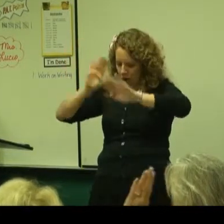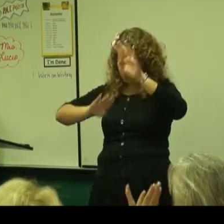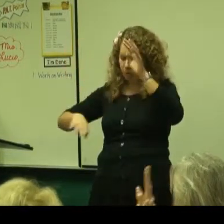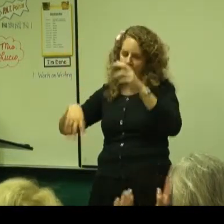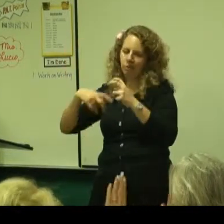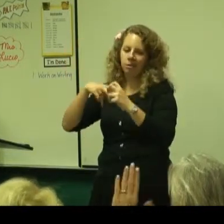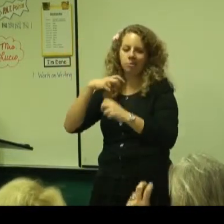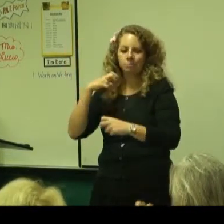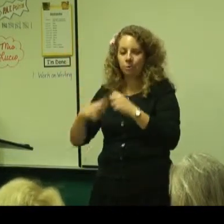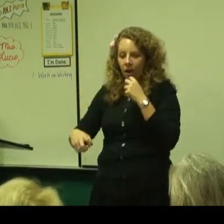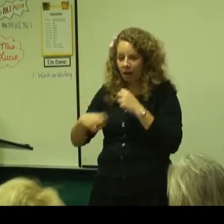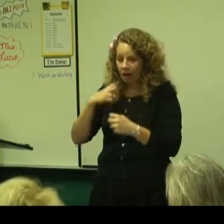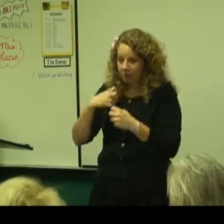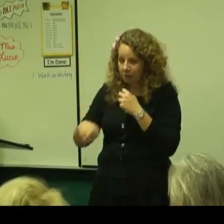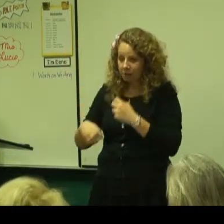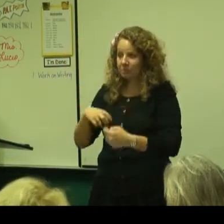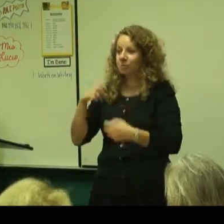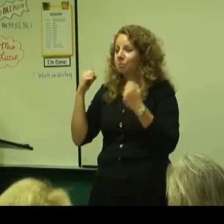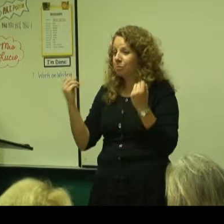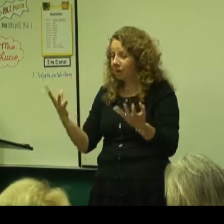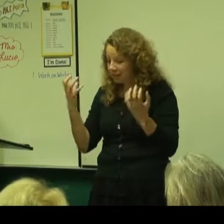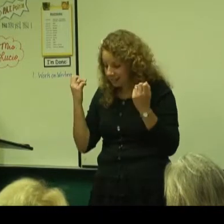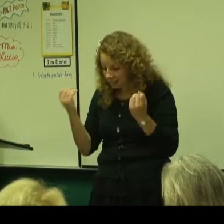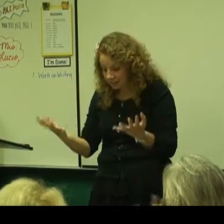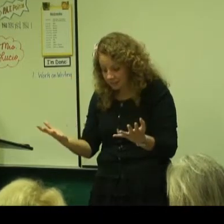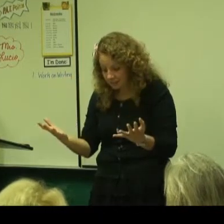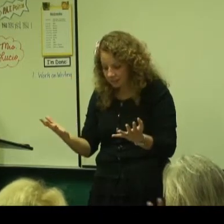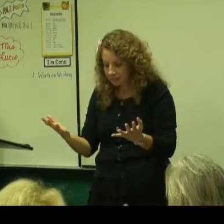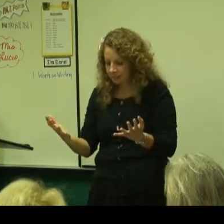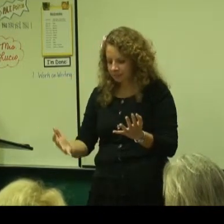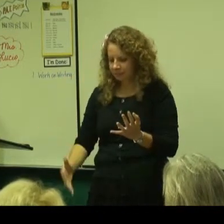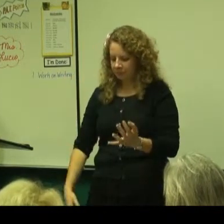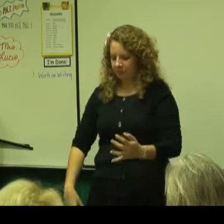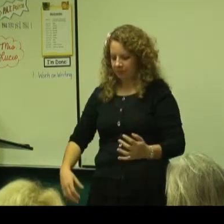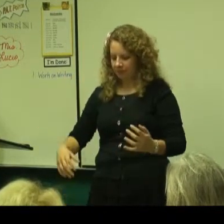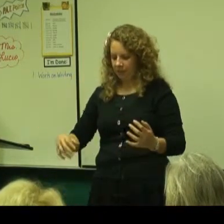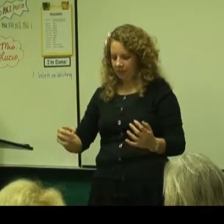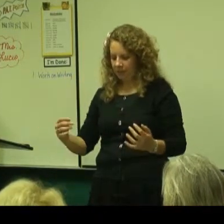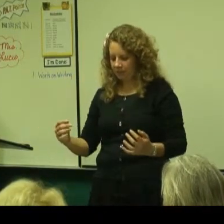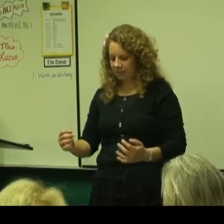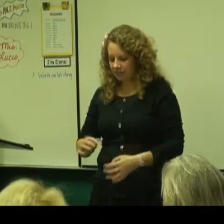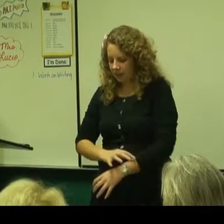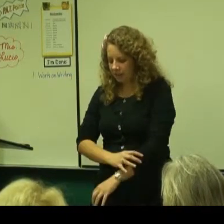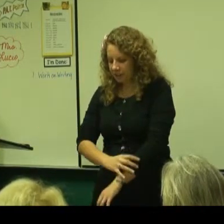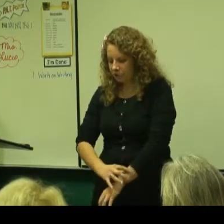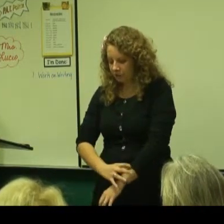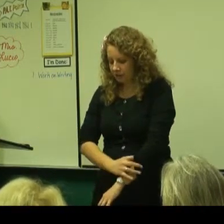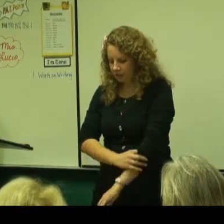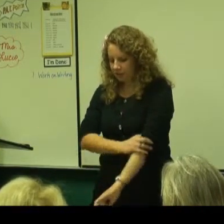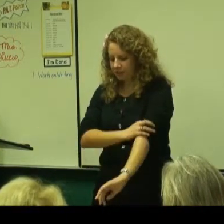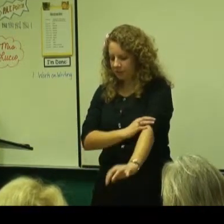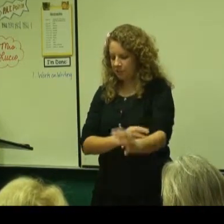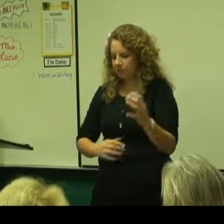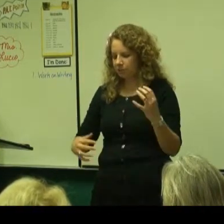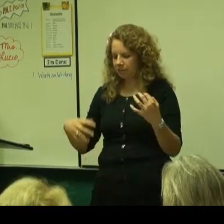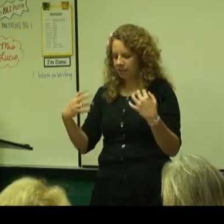Trouble. Trouble. Problems. Many. And it says nothing is greater than this. So you would